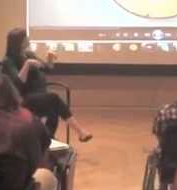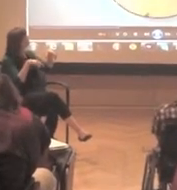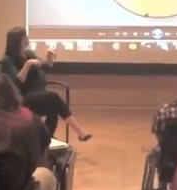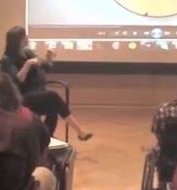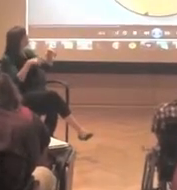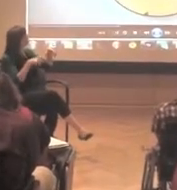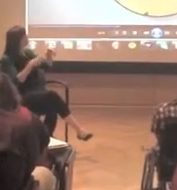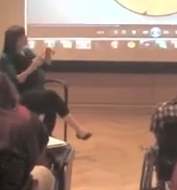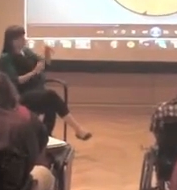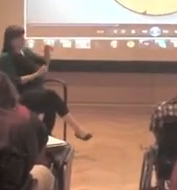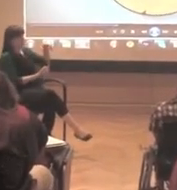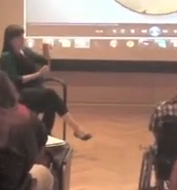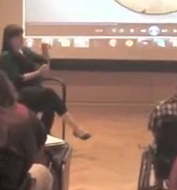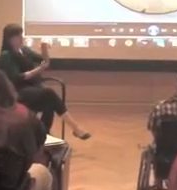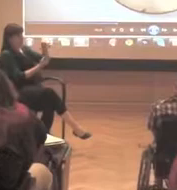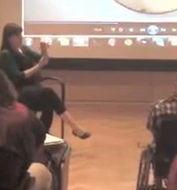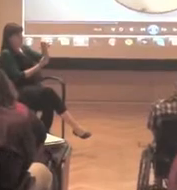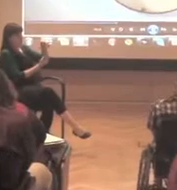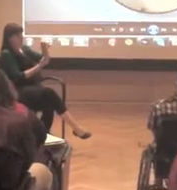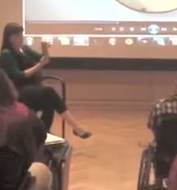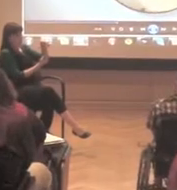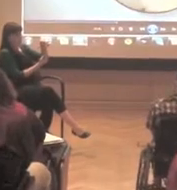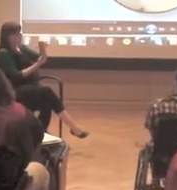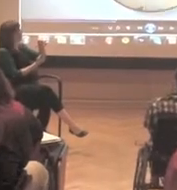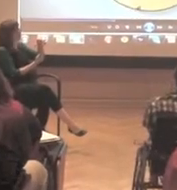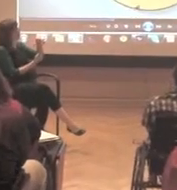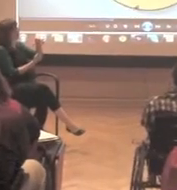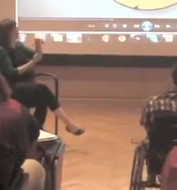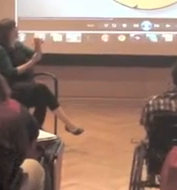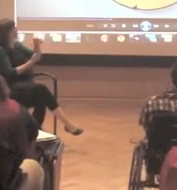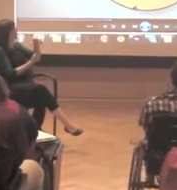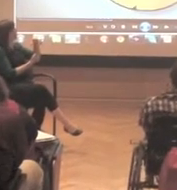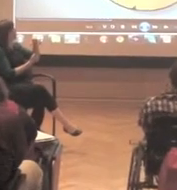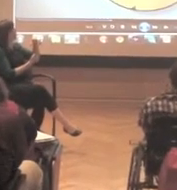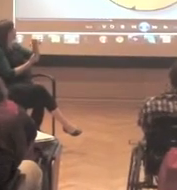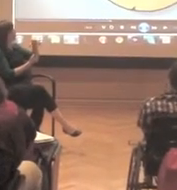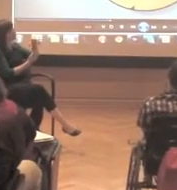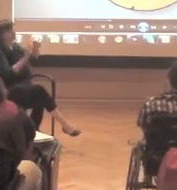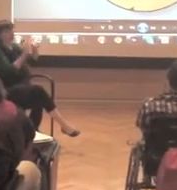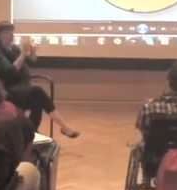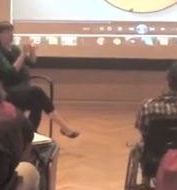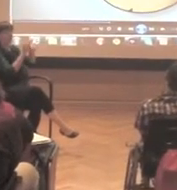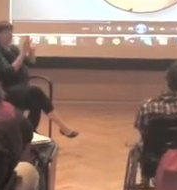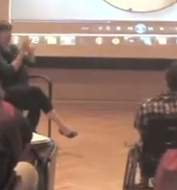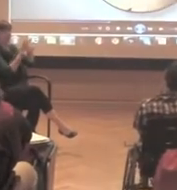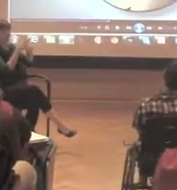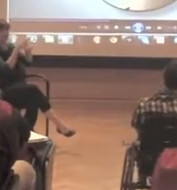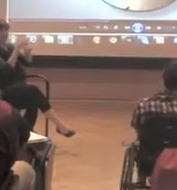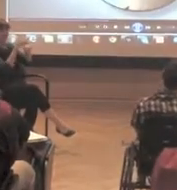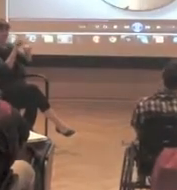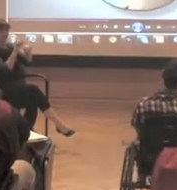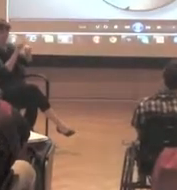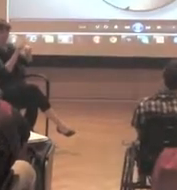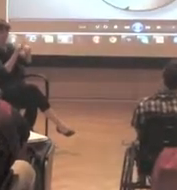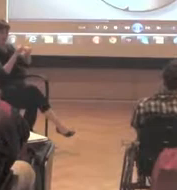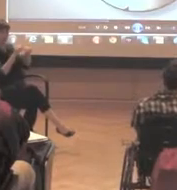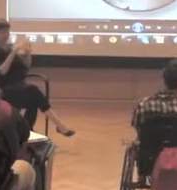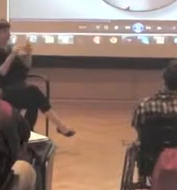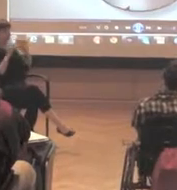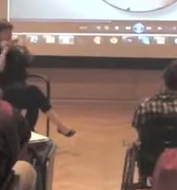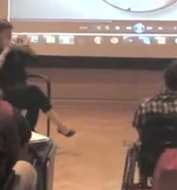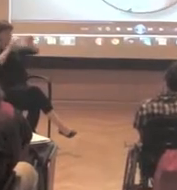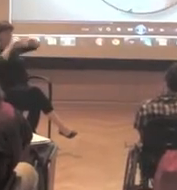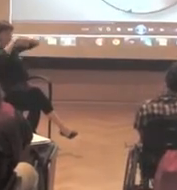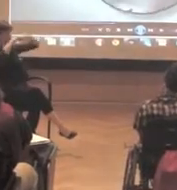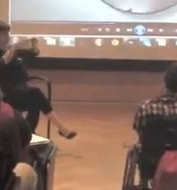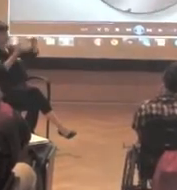millimeters, and we're poking a hole. I won't show the whole video, but making a bypass. There's